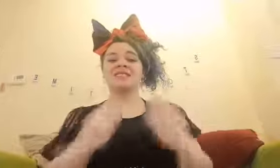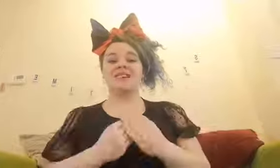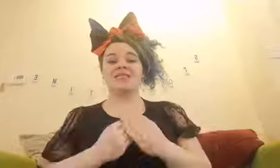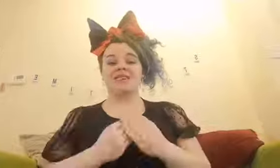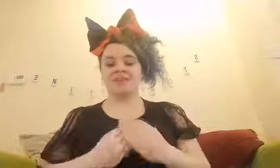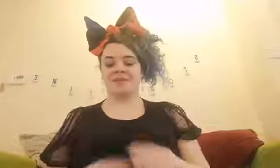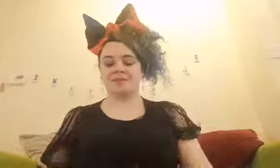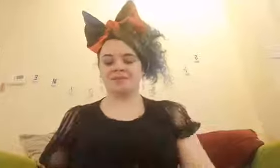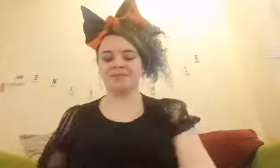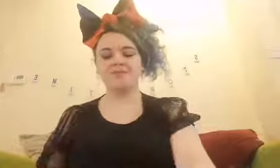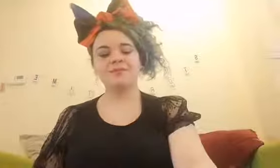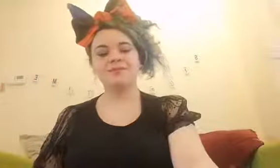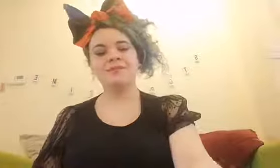together.